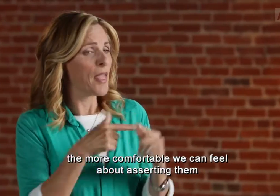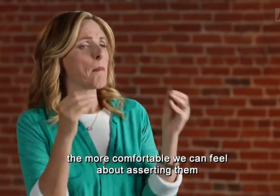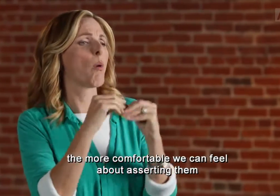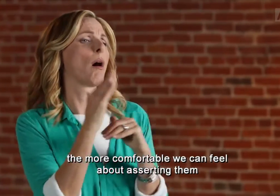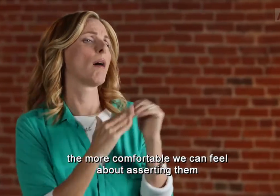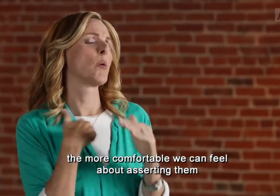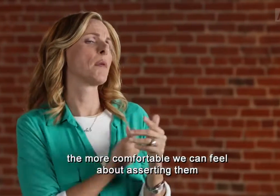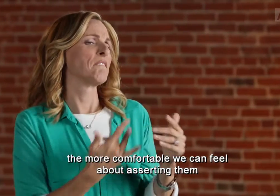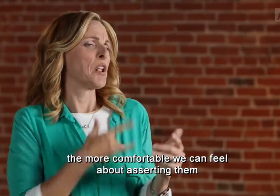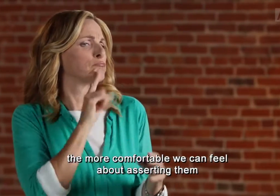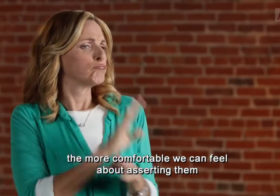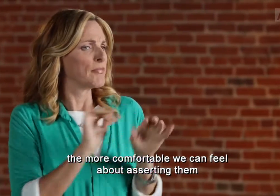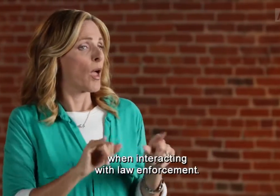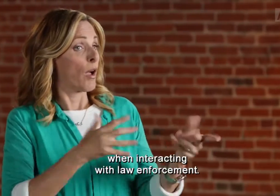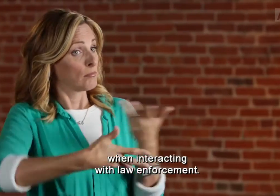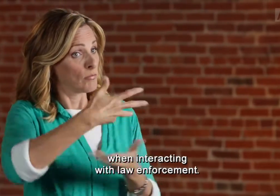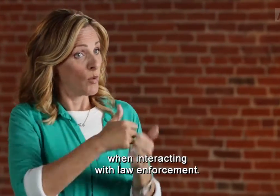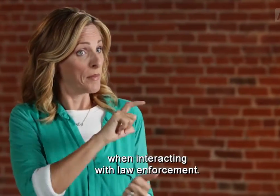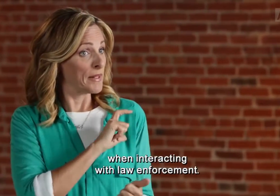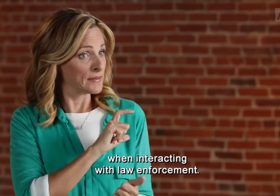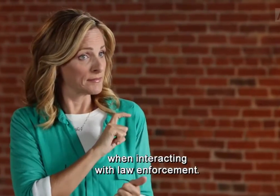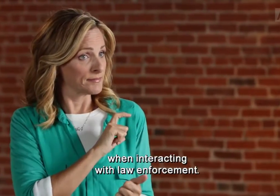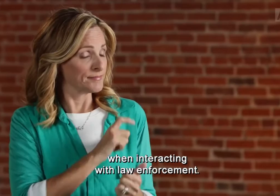more comfortable we can feel about asserting them when interacting with law enforcement.